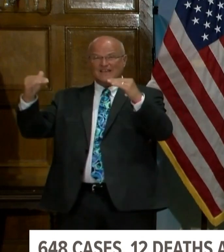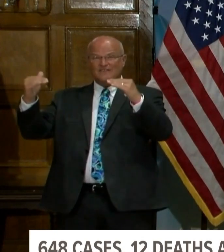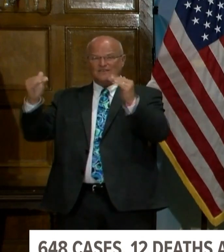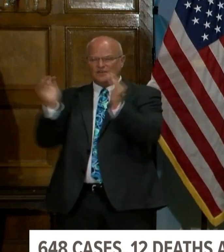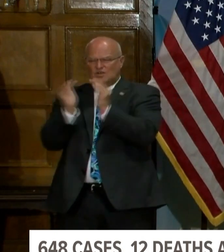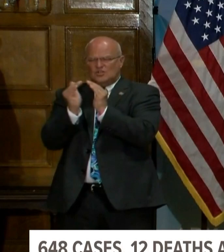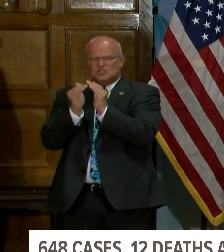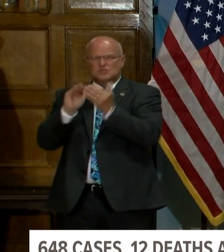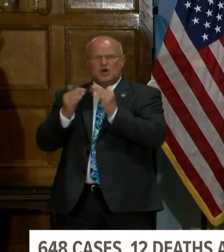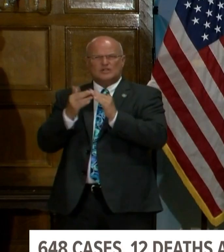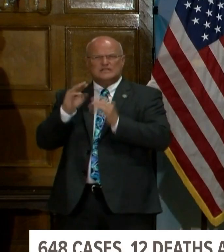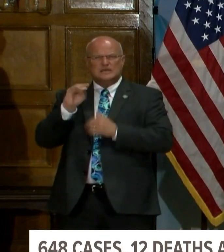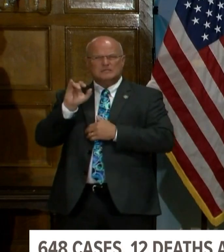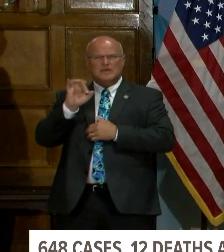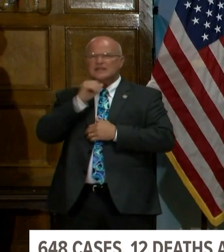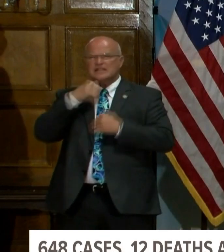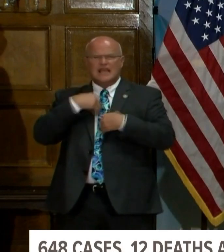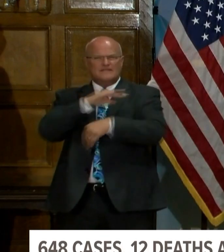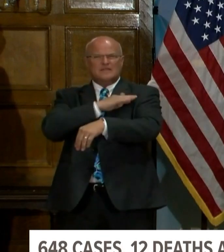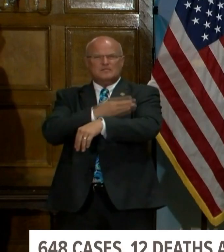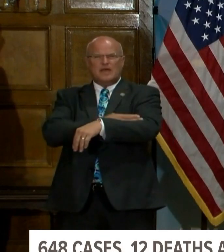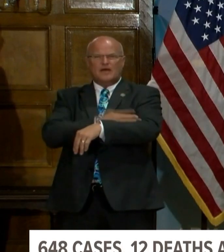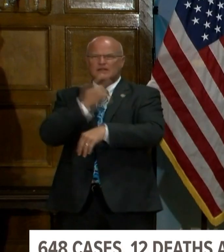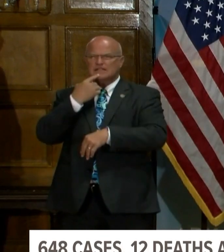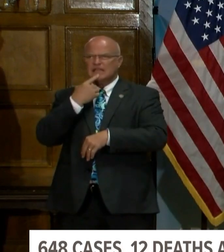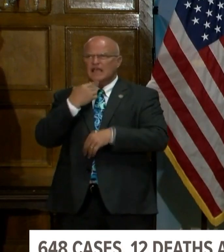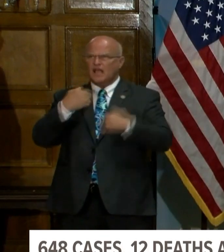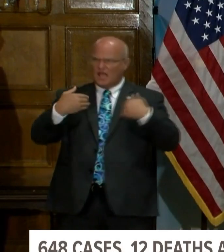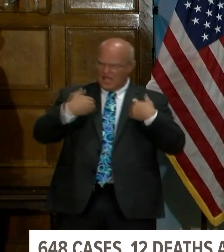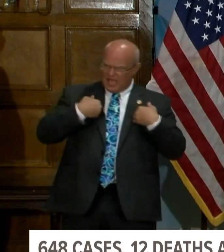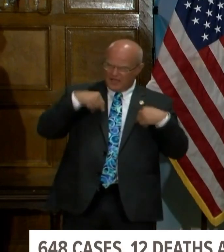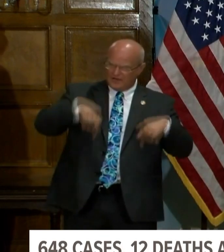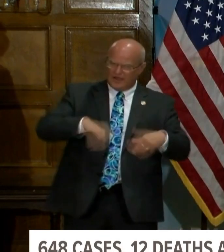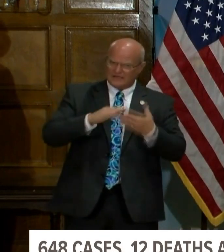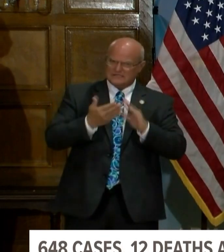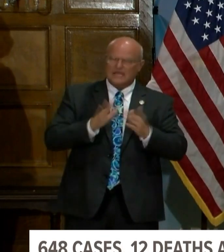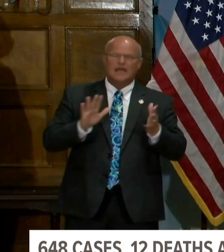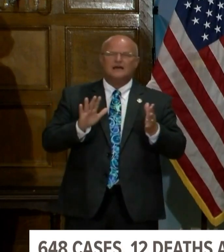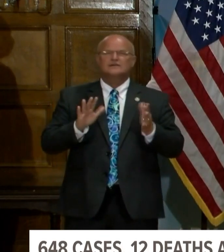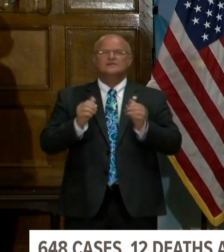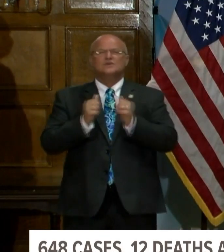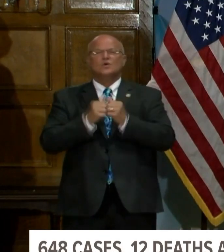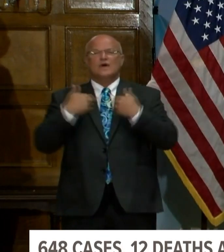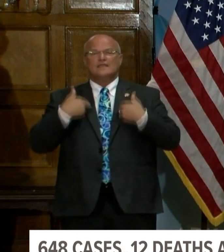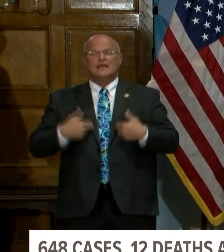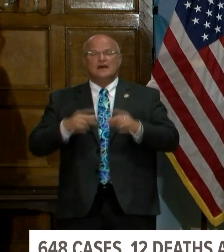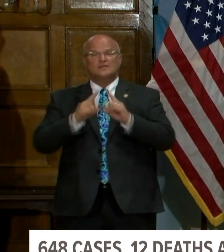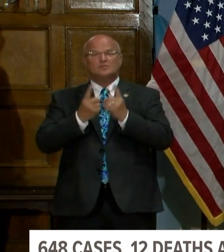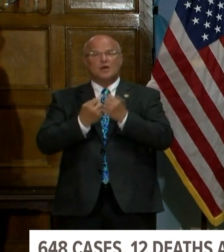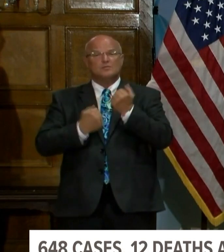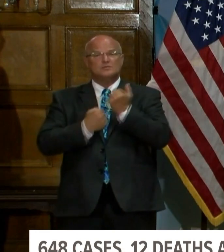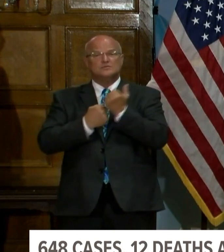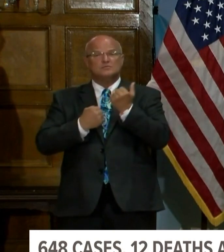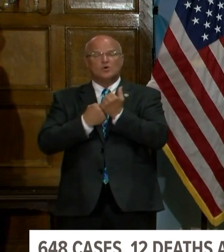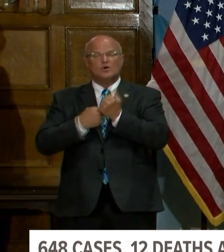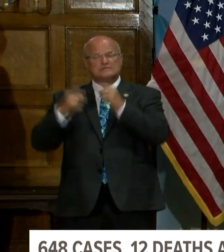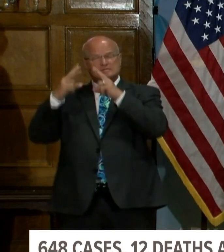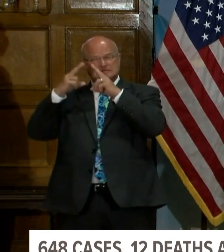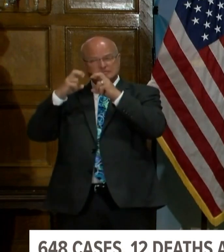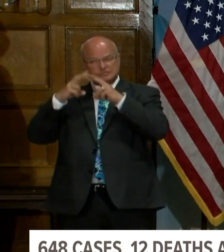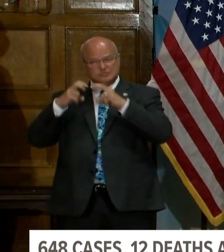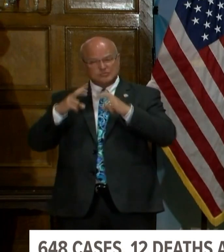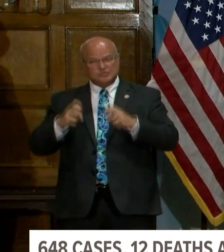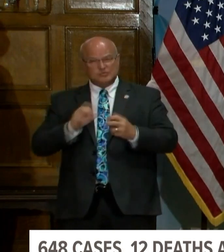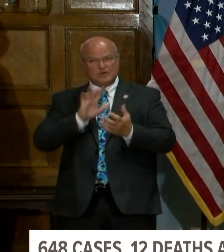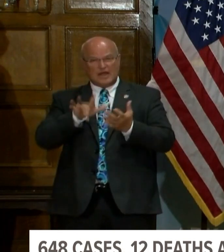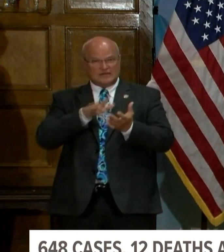small town mayor doesn't have the power to be able to say, we have it in our town. So with the health department's support, we use the analytic capabilities